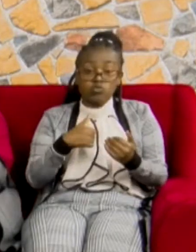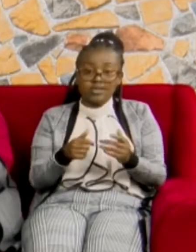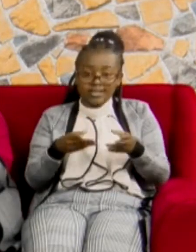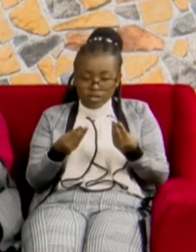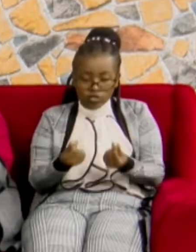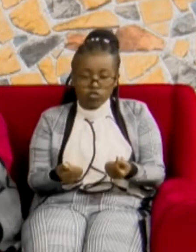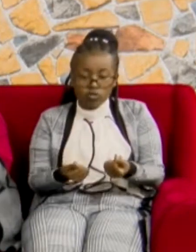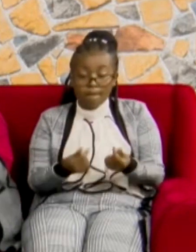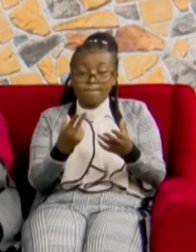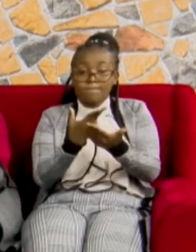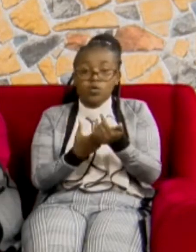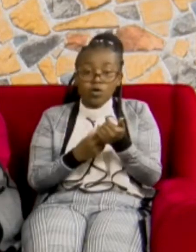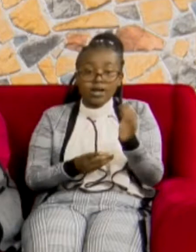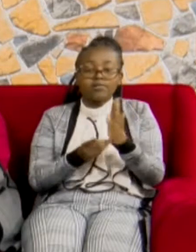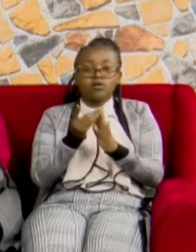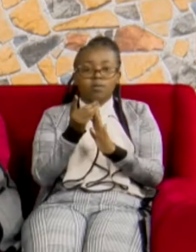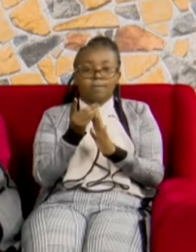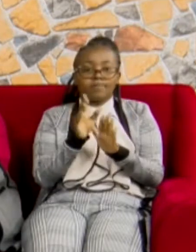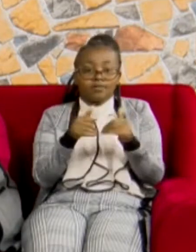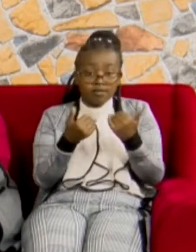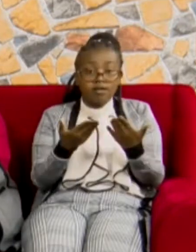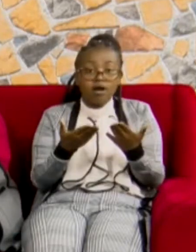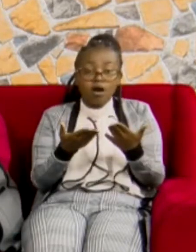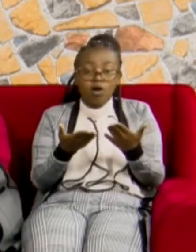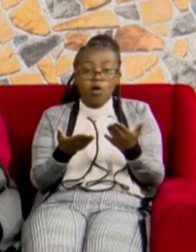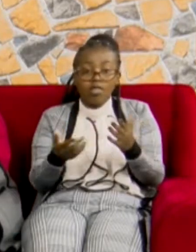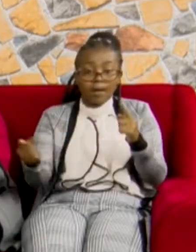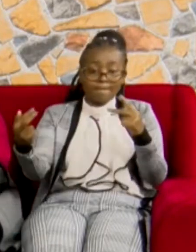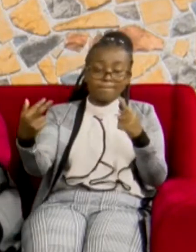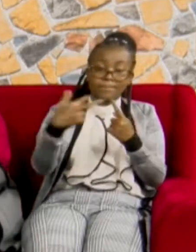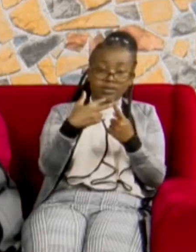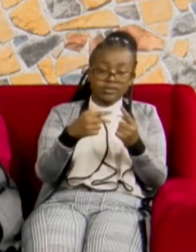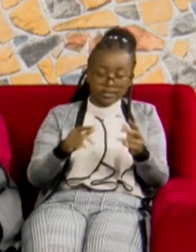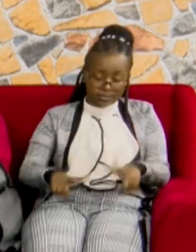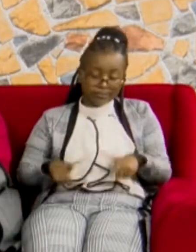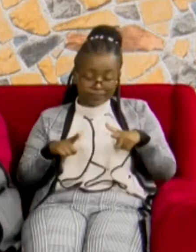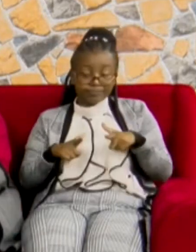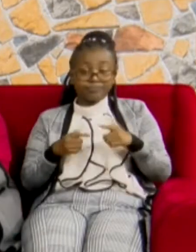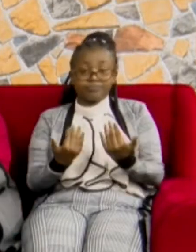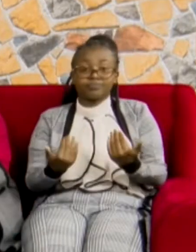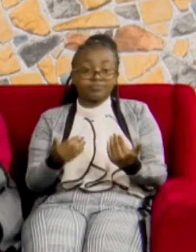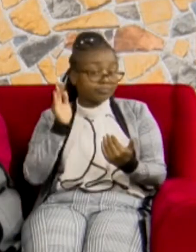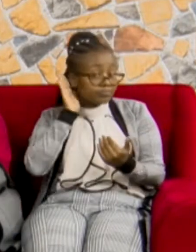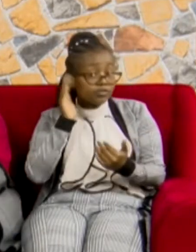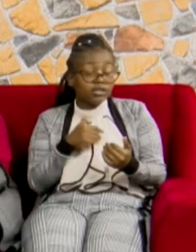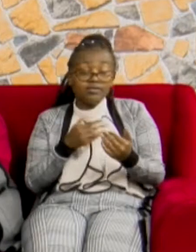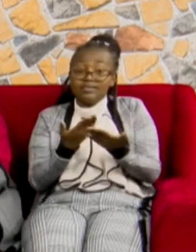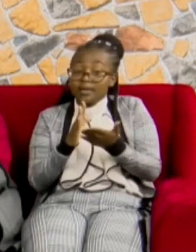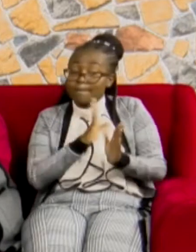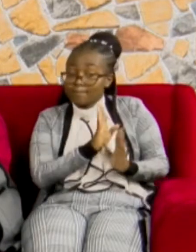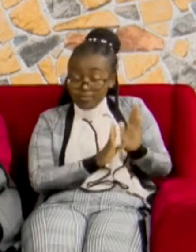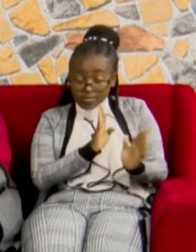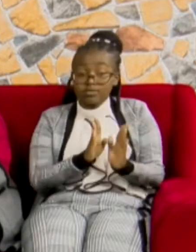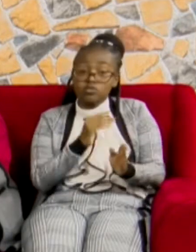both the development and how that development is impacting on the child's behavior. Okay. So if I hear you right, there's some behaviors that should